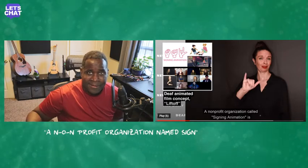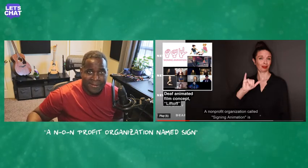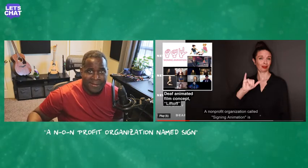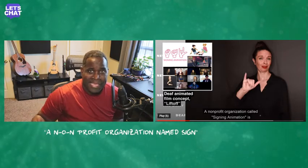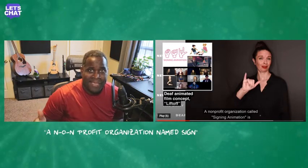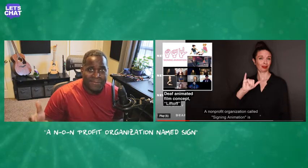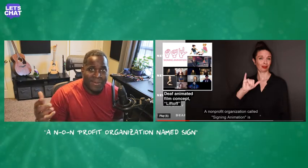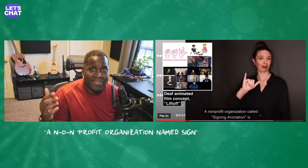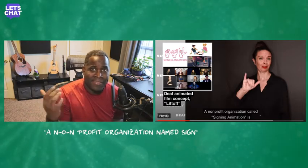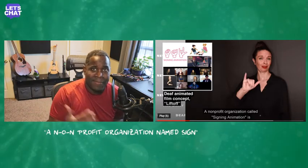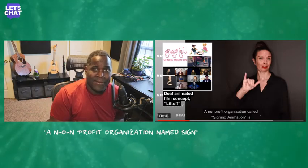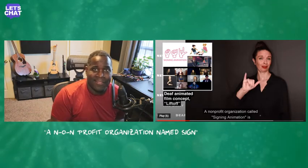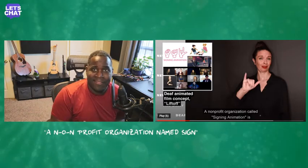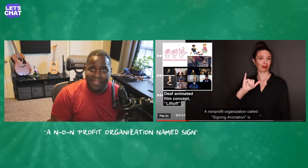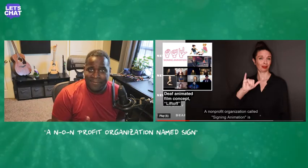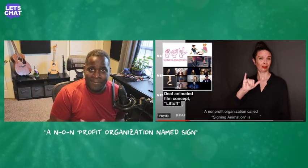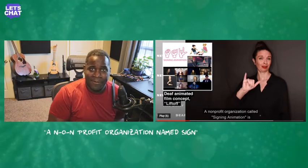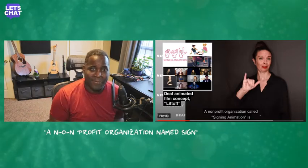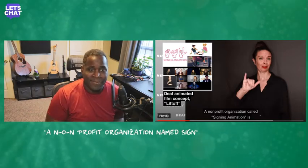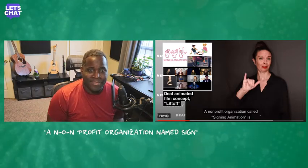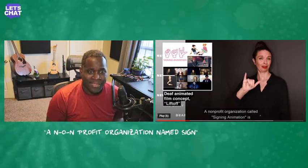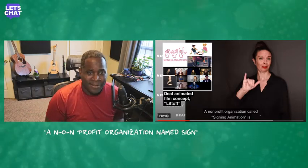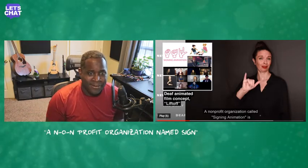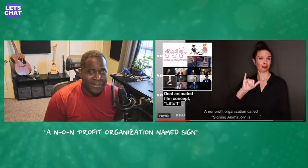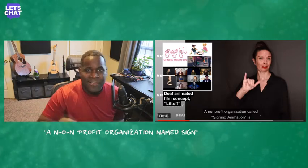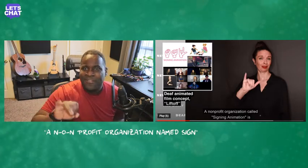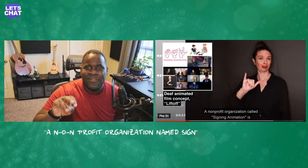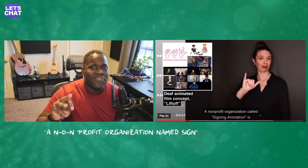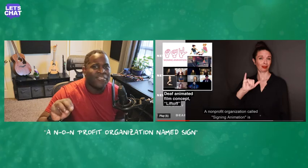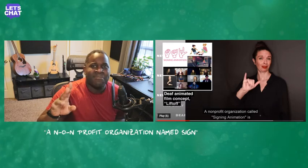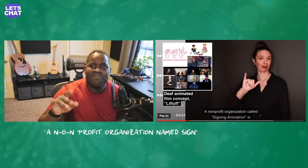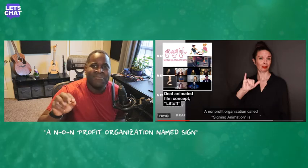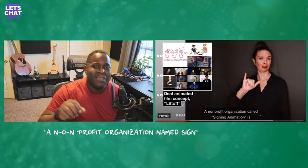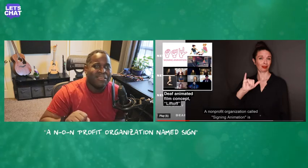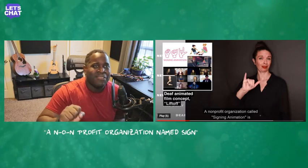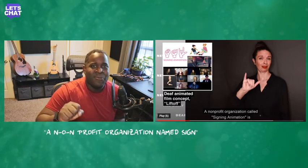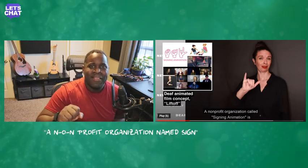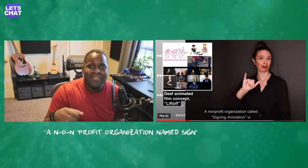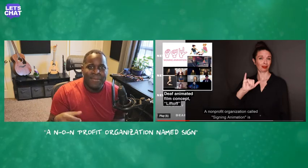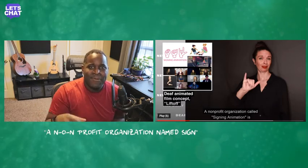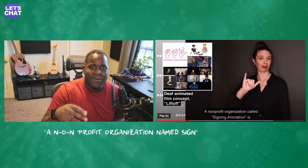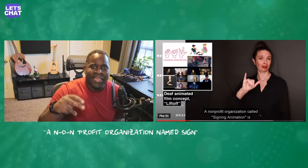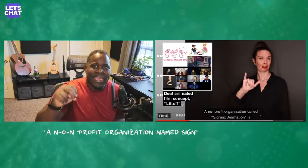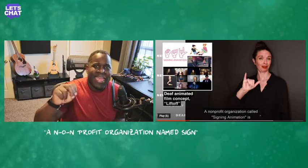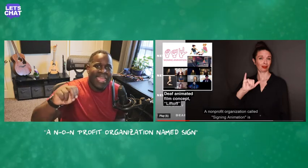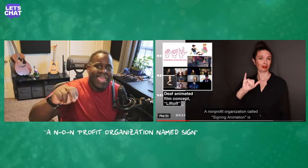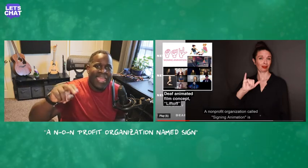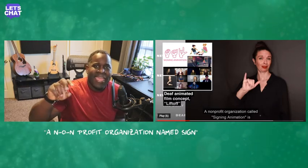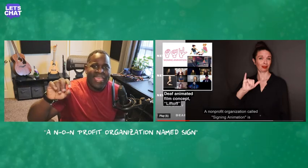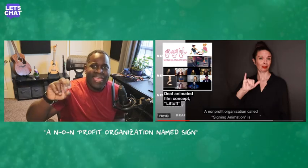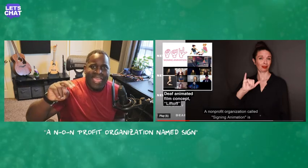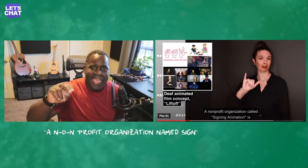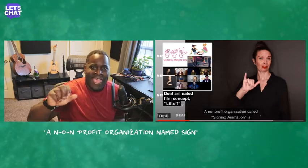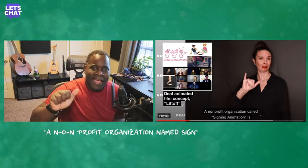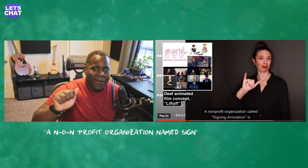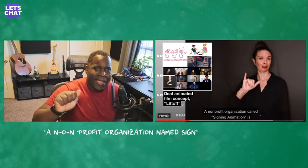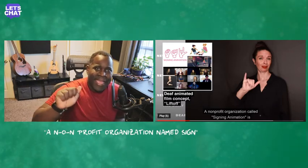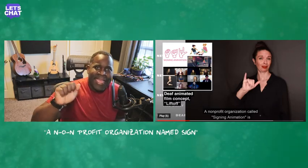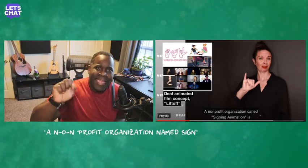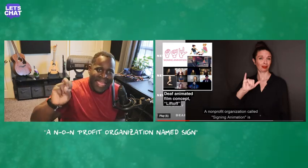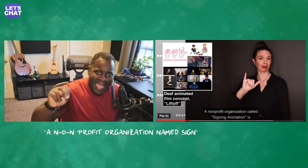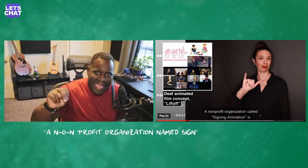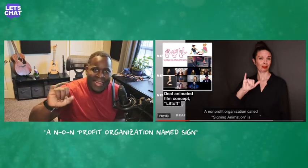sign even by the time you get to like the fourth or fifth letter. So they're just, you might see people who are like A,